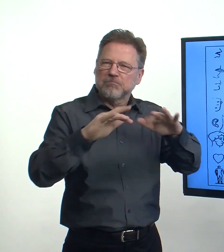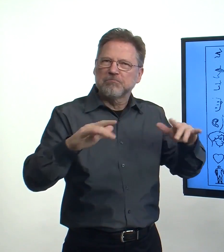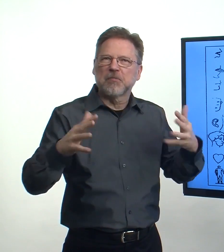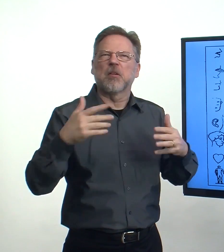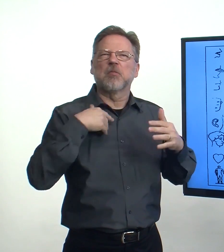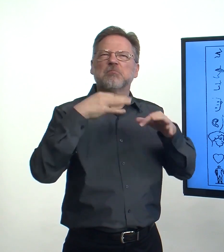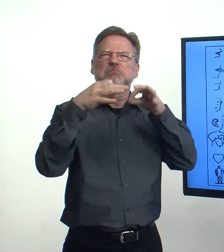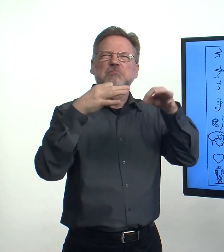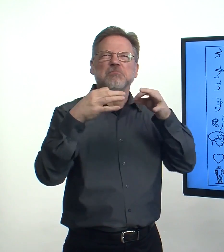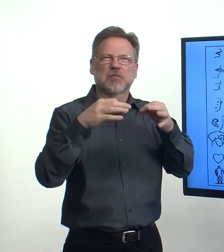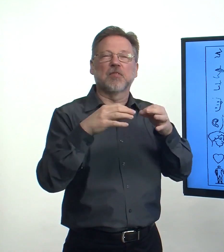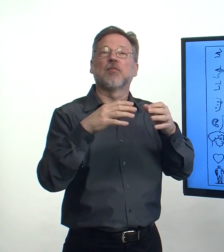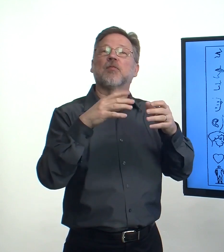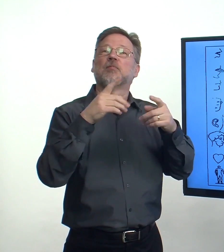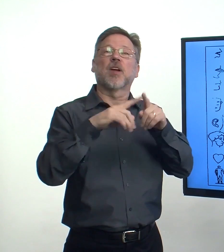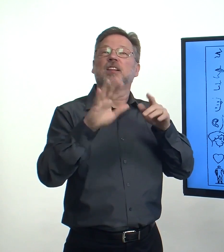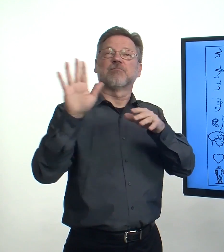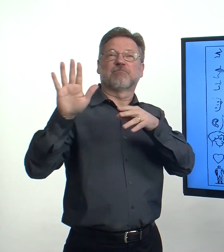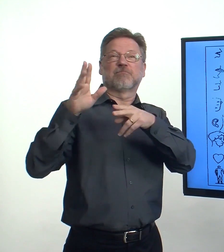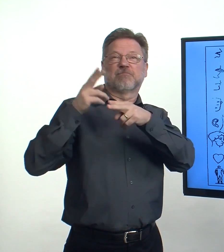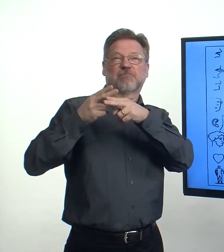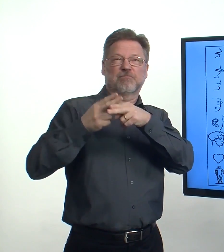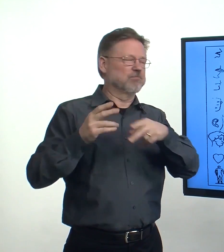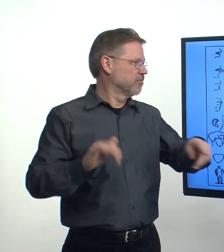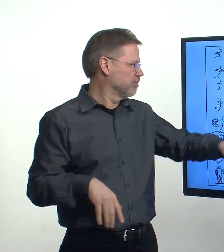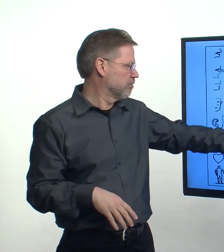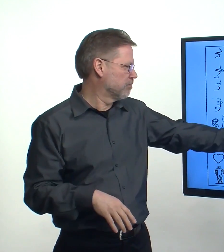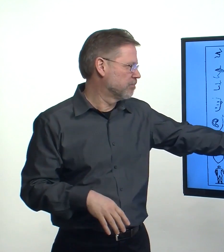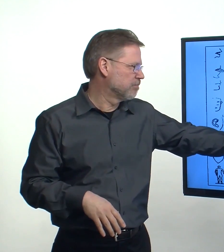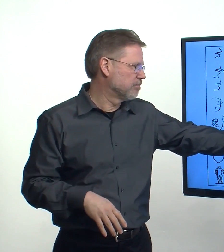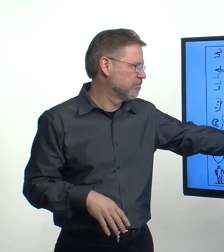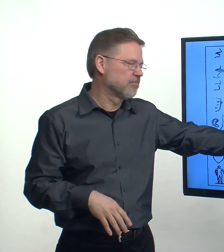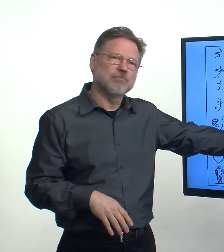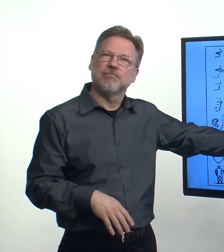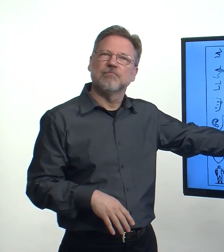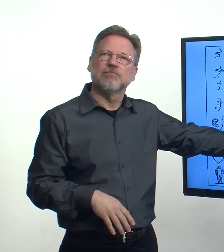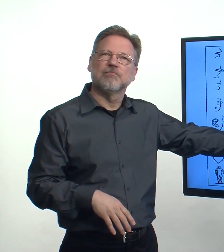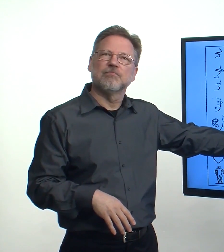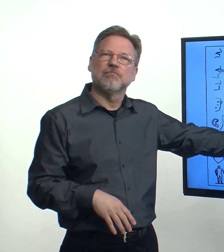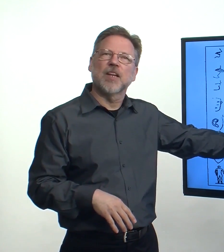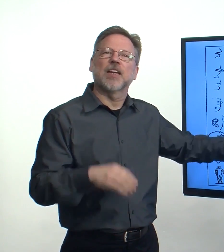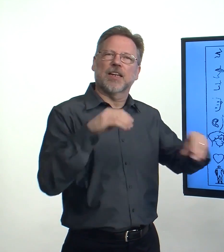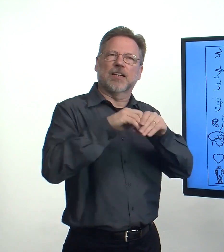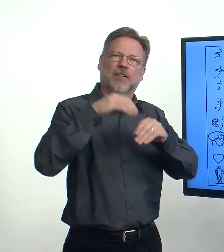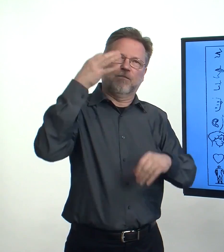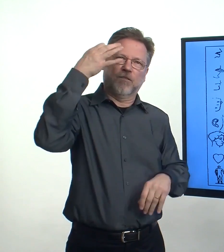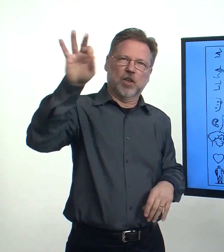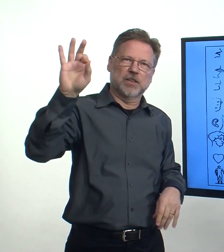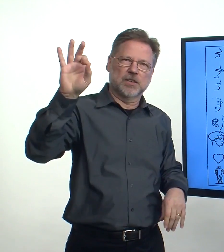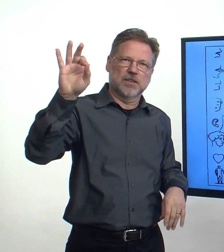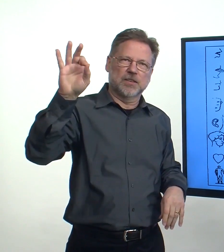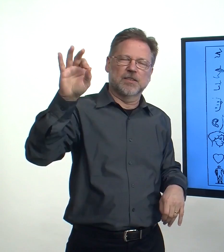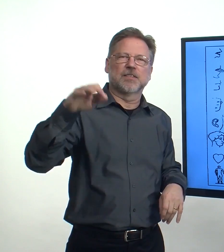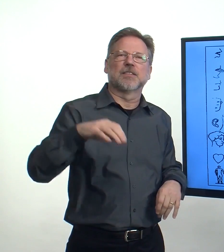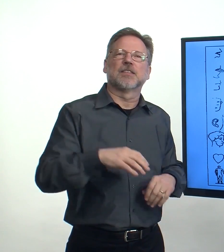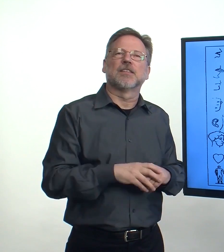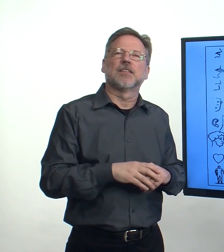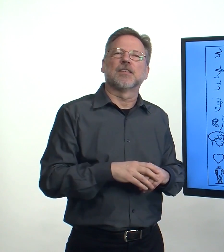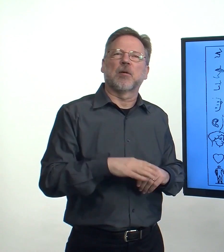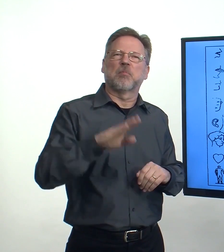Similarly, this system used discrete symbols, which I'll discuss. The system was invented by Roche-Ambroise Bébillon in France.